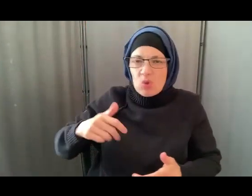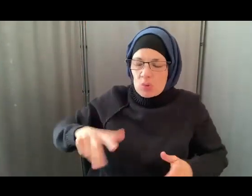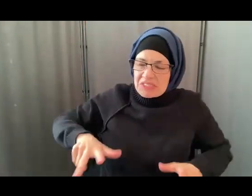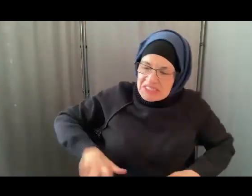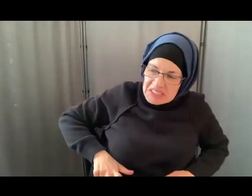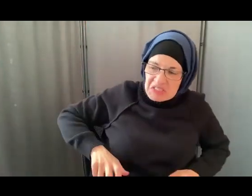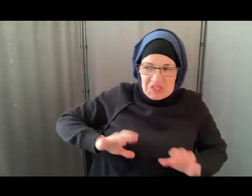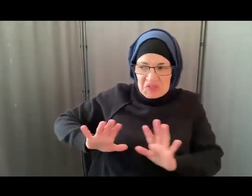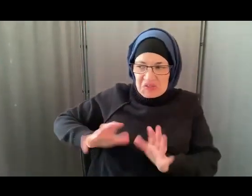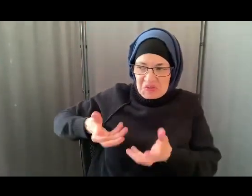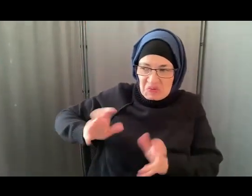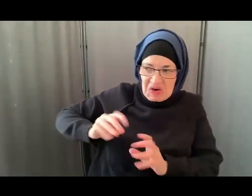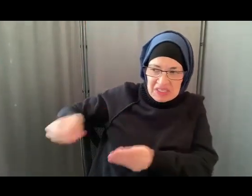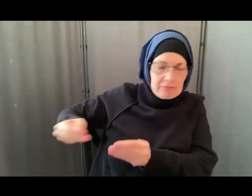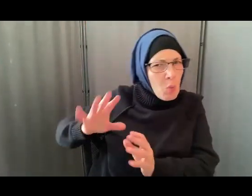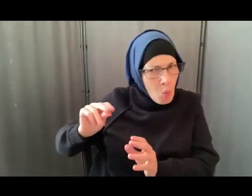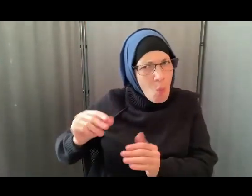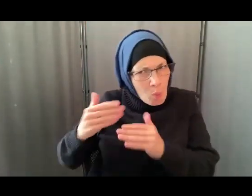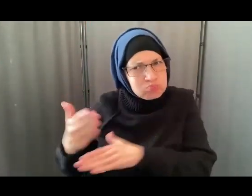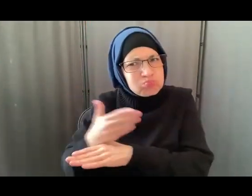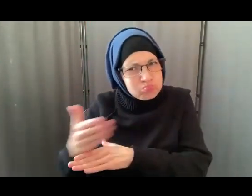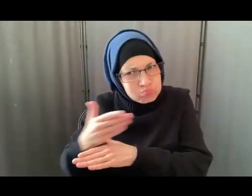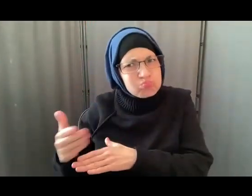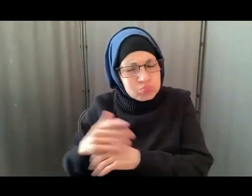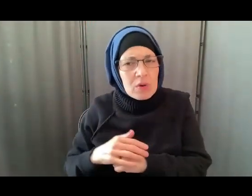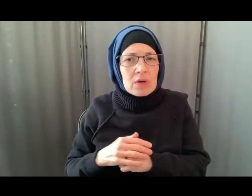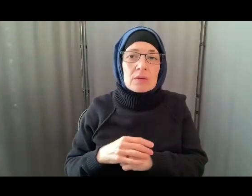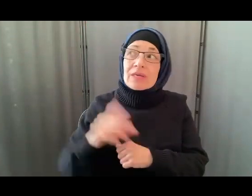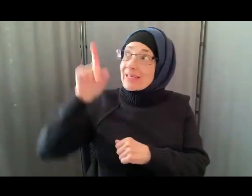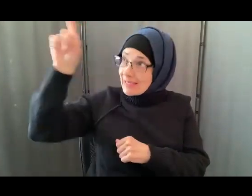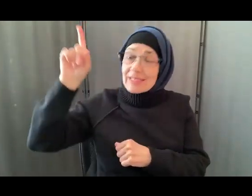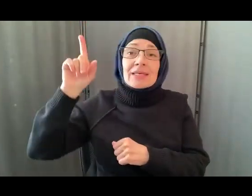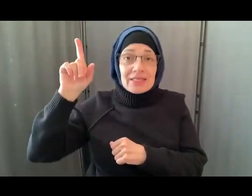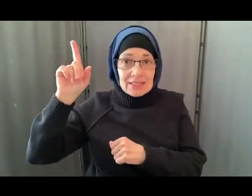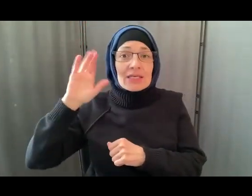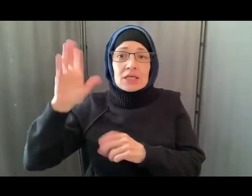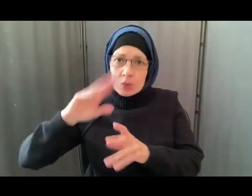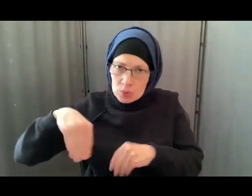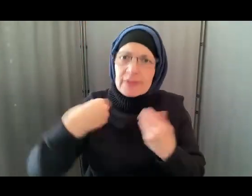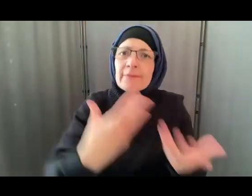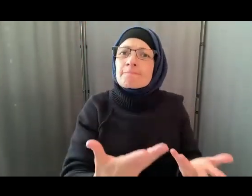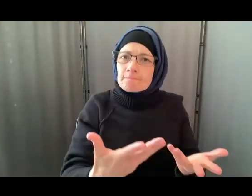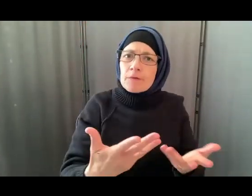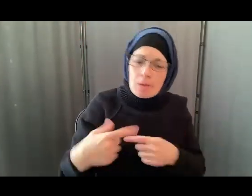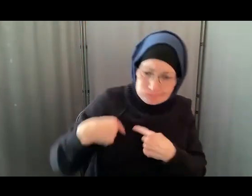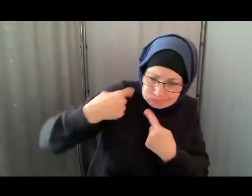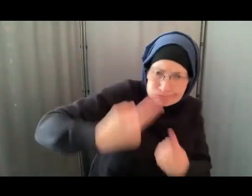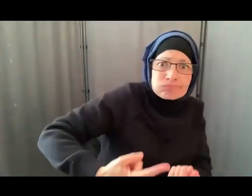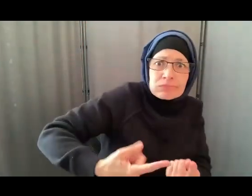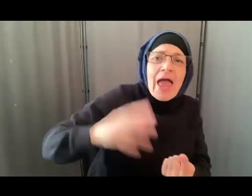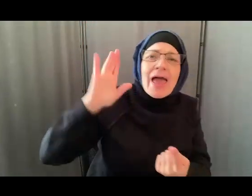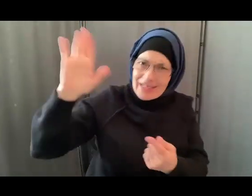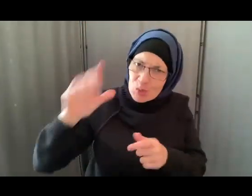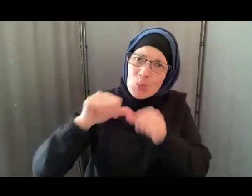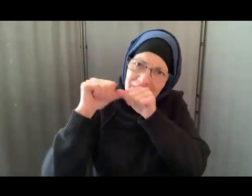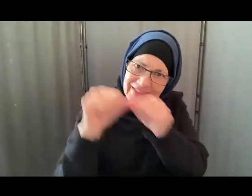Allah, who provided you in the past, will continue to provide you tomorrow after tomorrow until